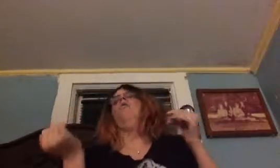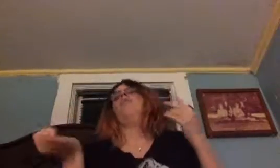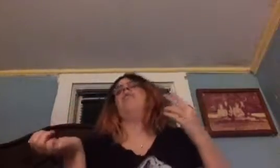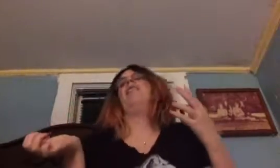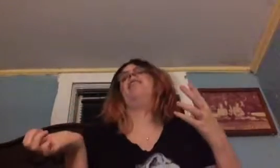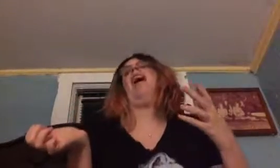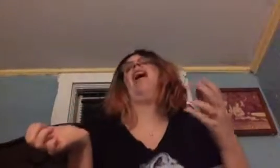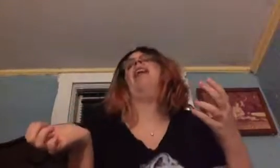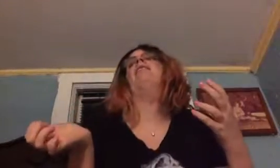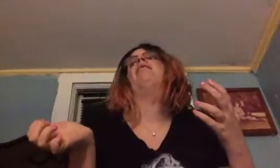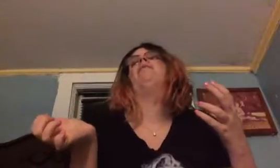these things that